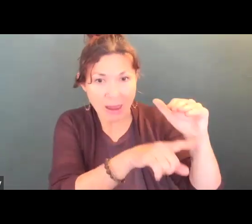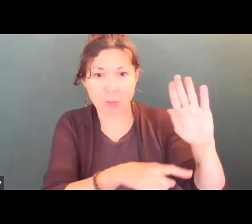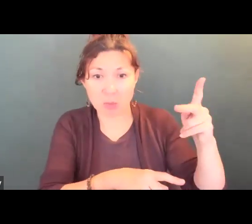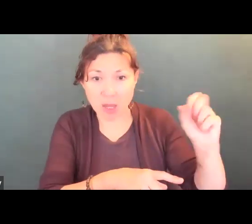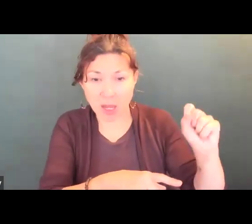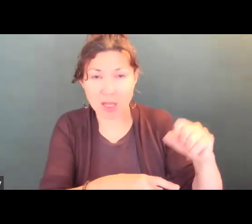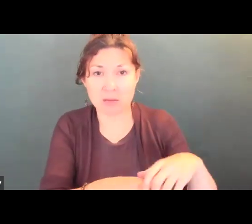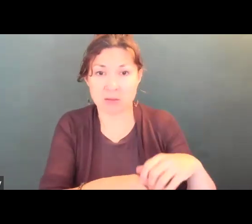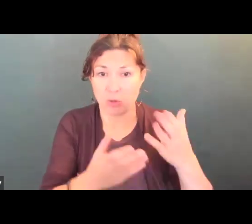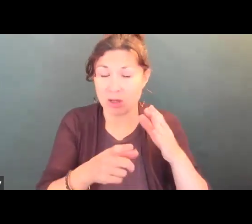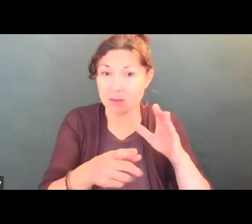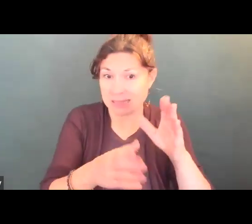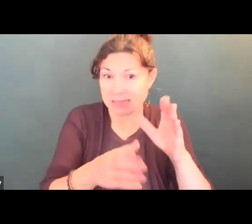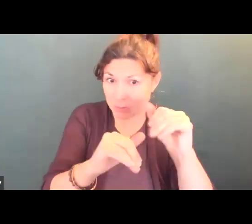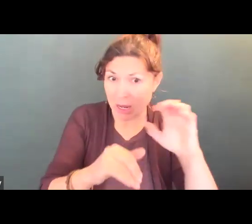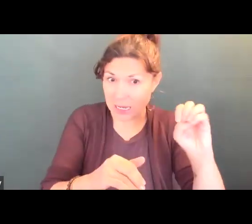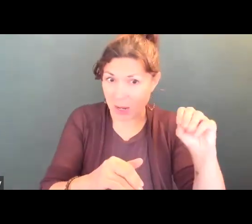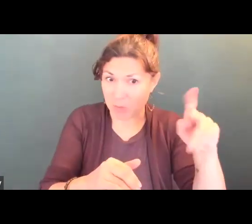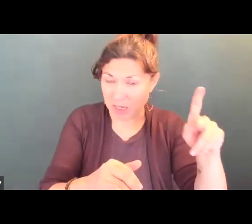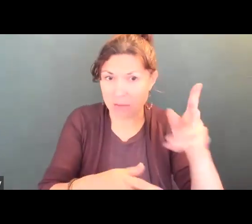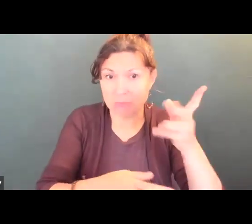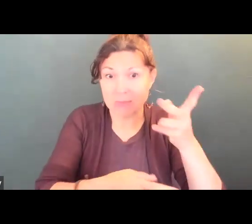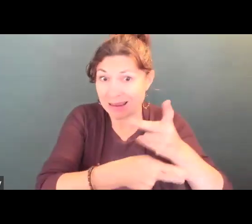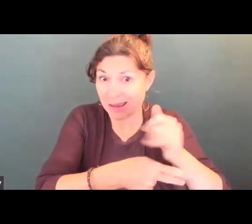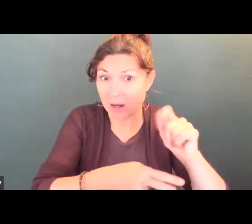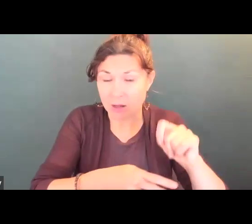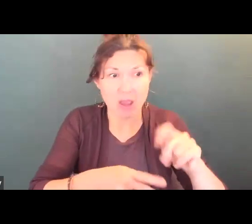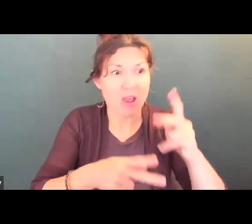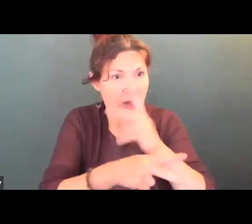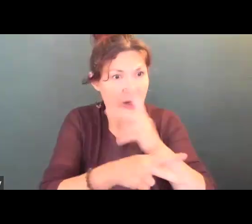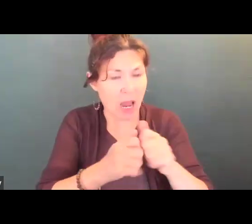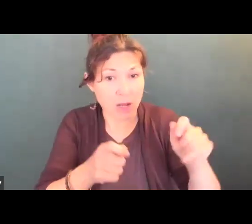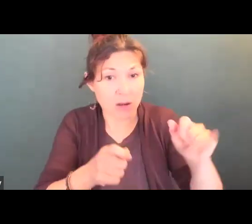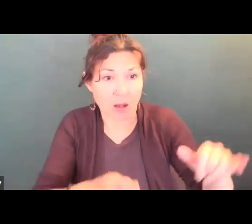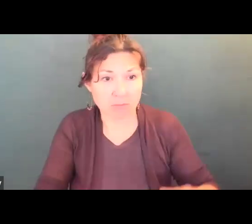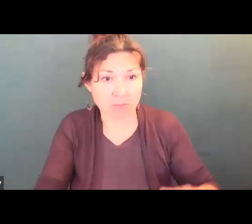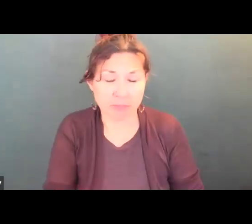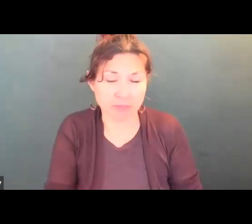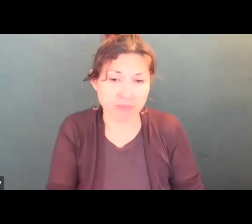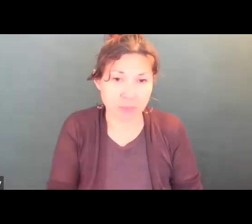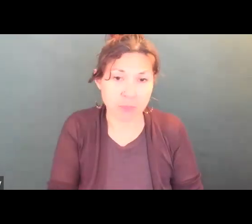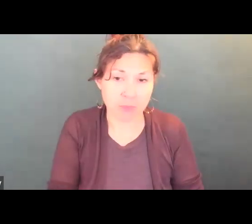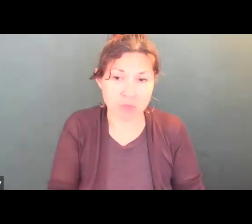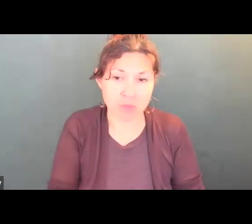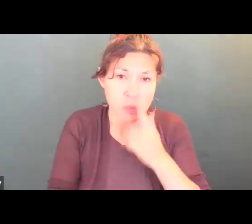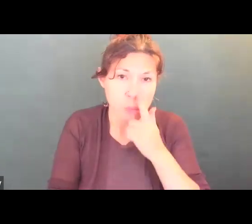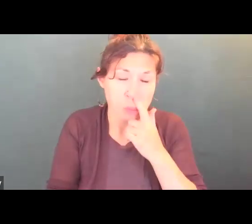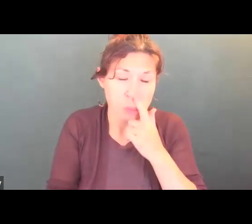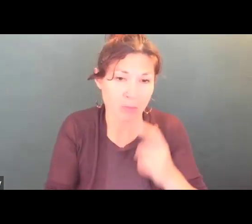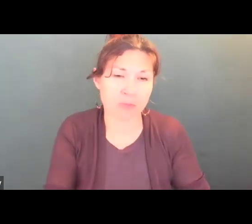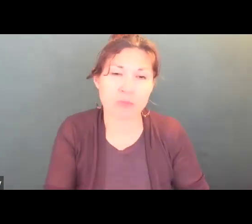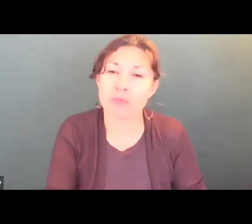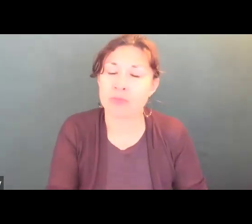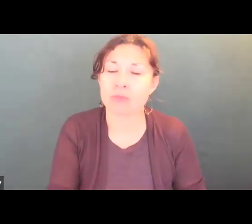school to take care of, or to find ways to deal with that. But anyway, I would like